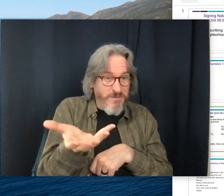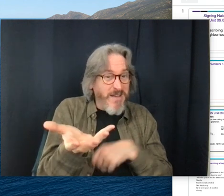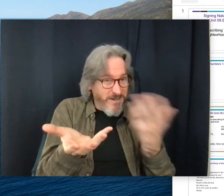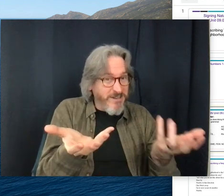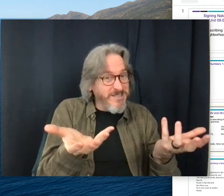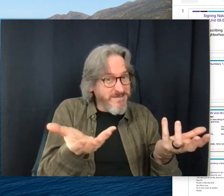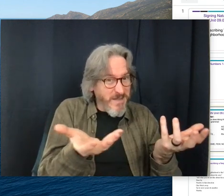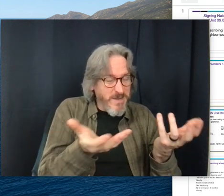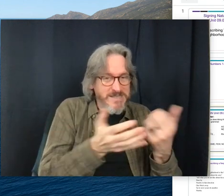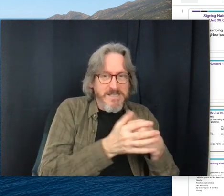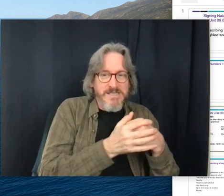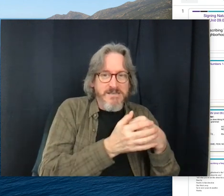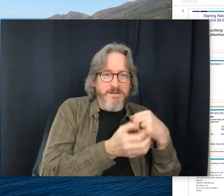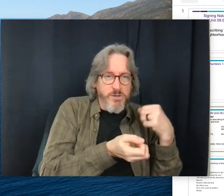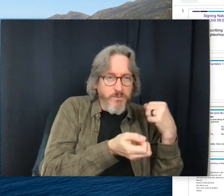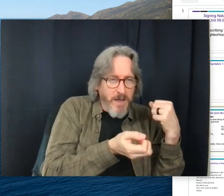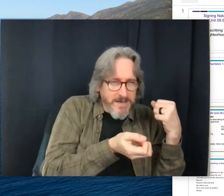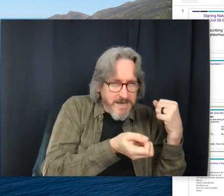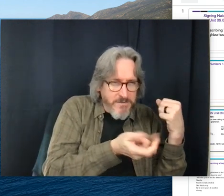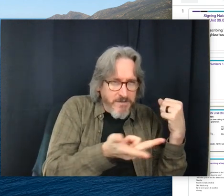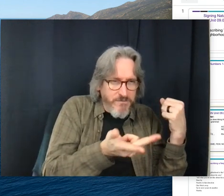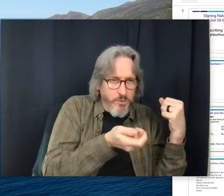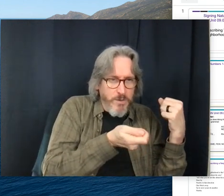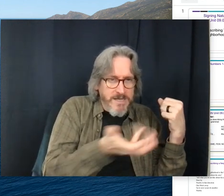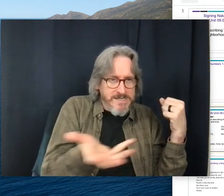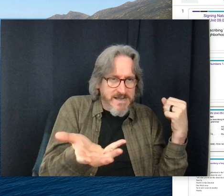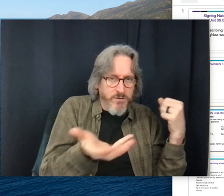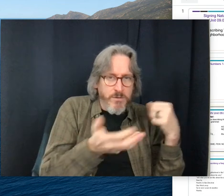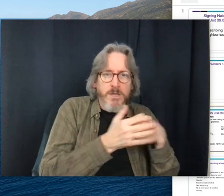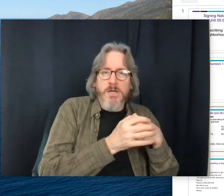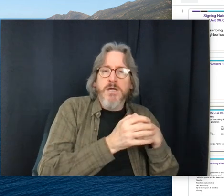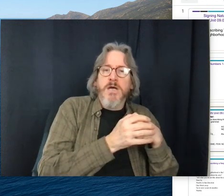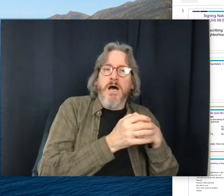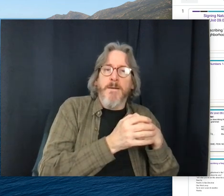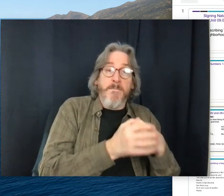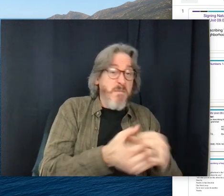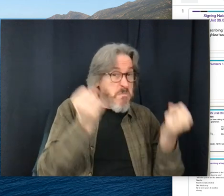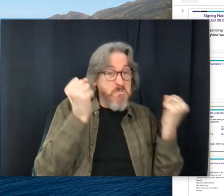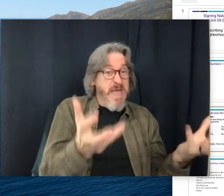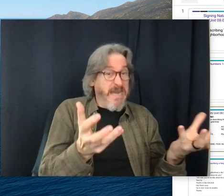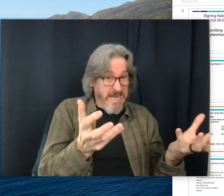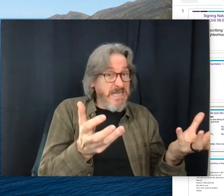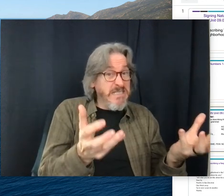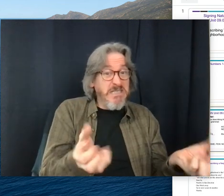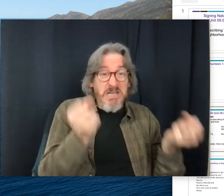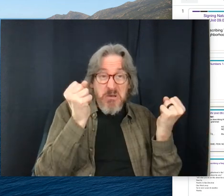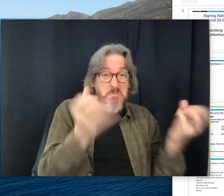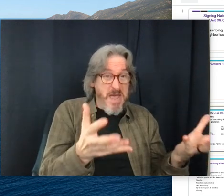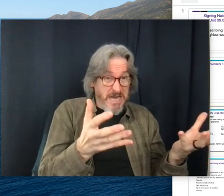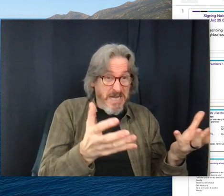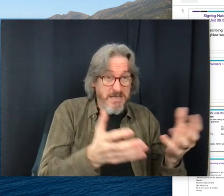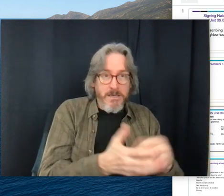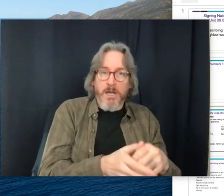you do it with 5 fingers. If that makes sense. So I tend to think few and several. Many,